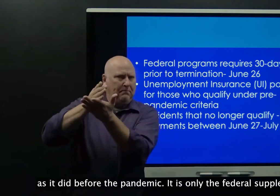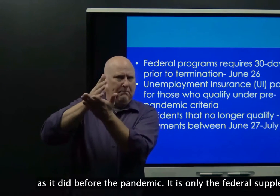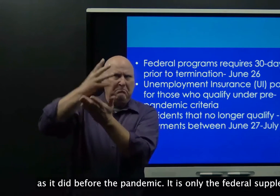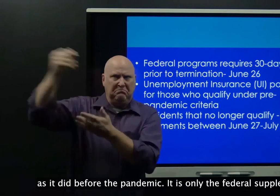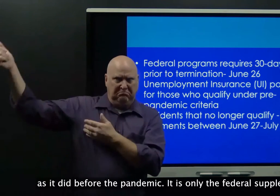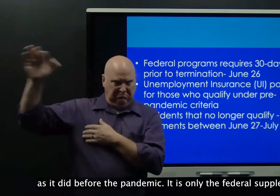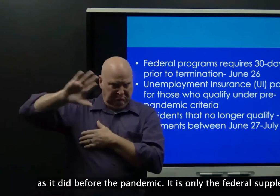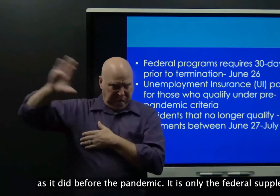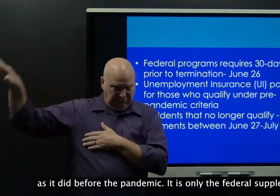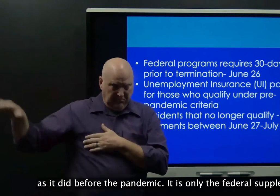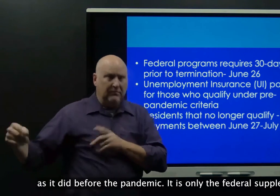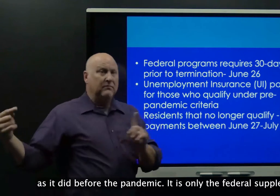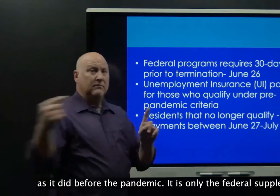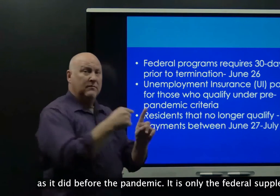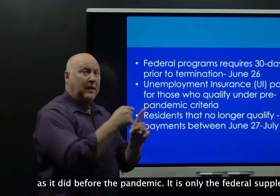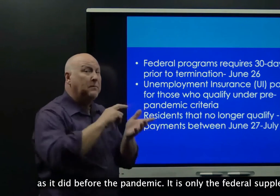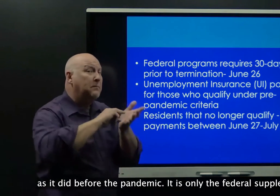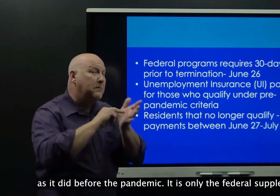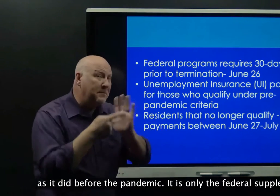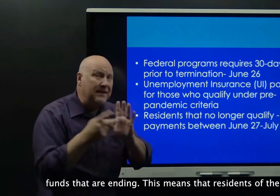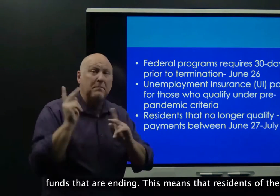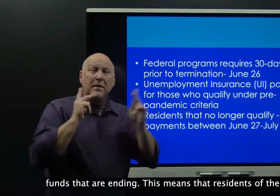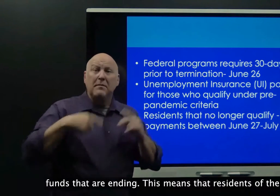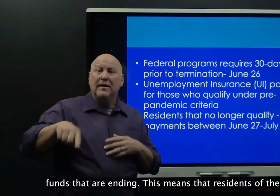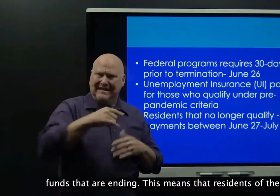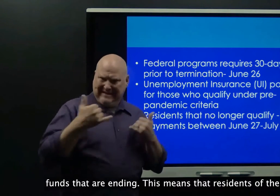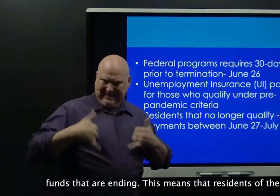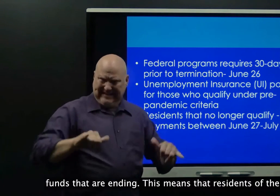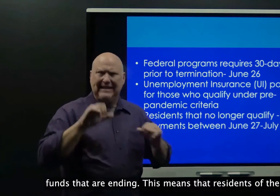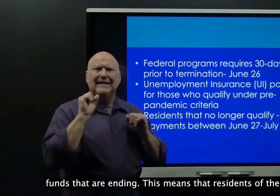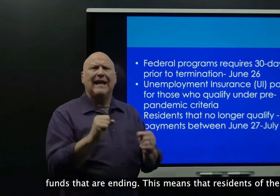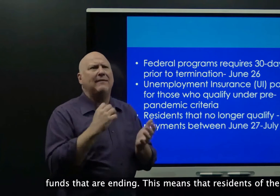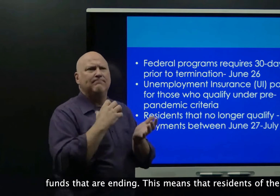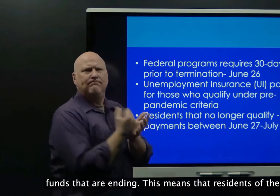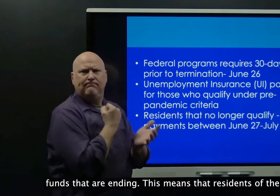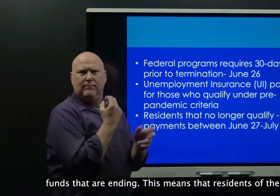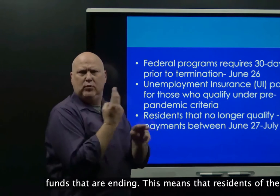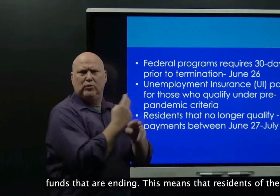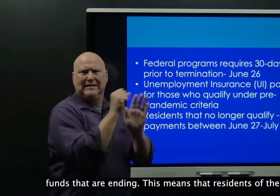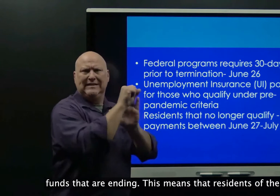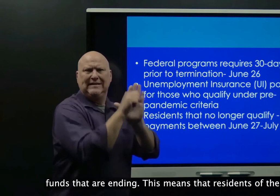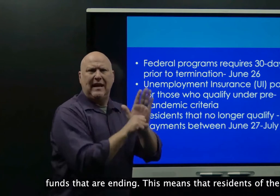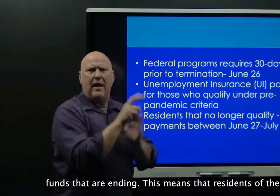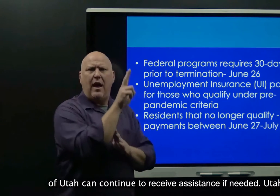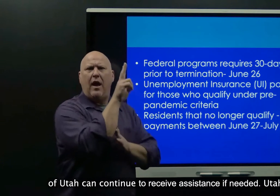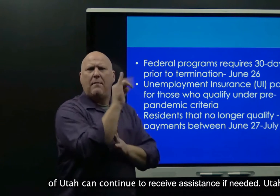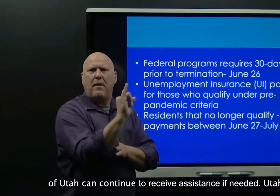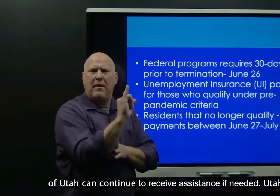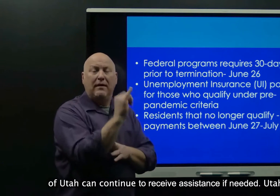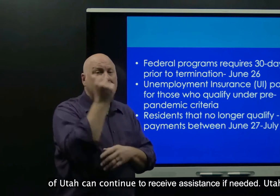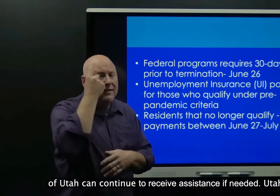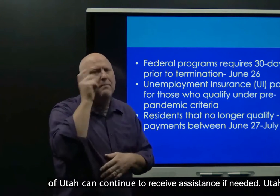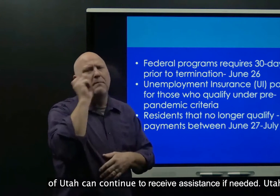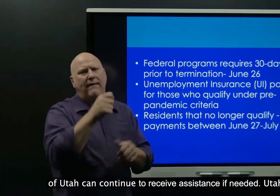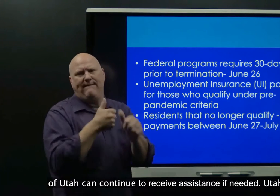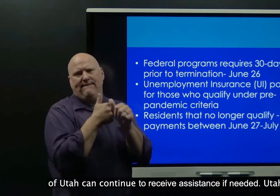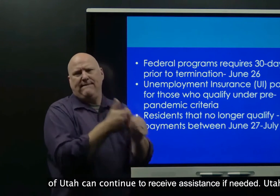pandemic. It is only the federal supplemental funds that are ending. This means that residents of the state of Utah can continue to receive assistance if